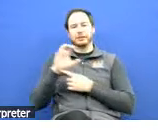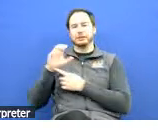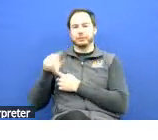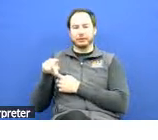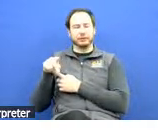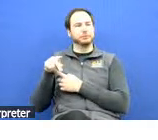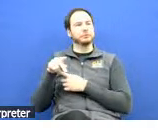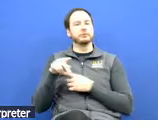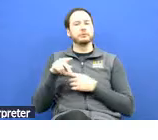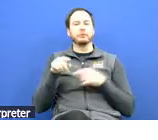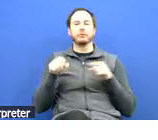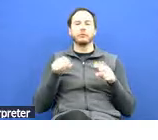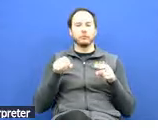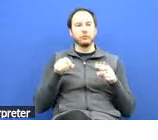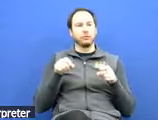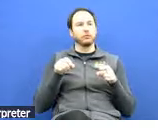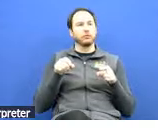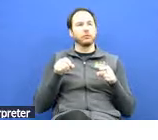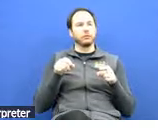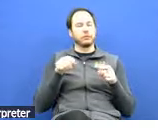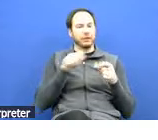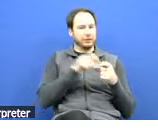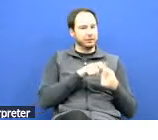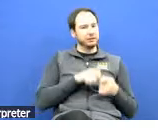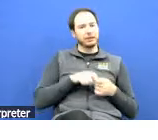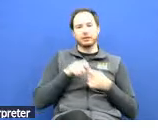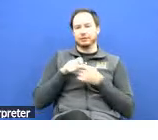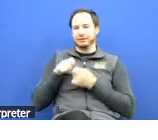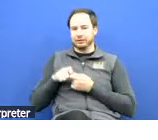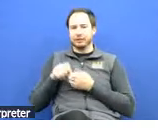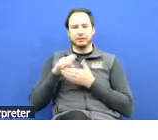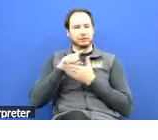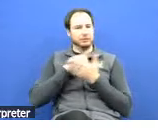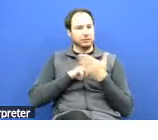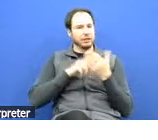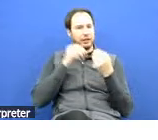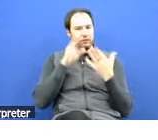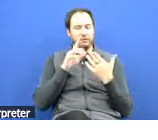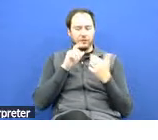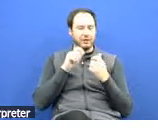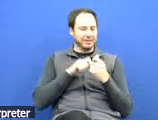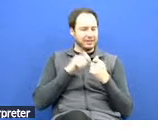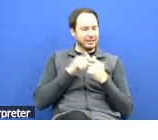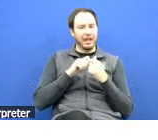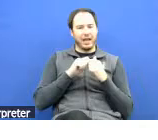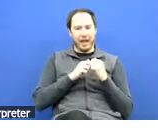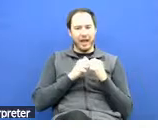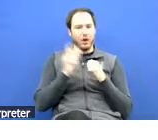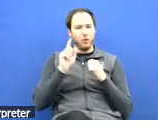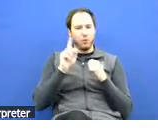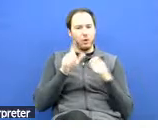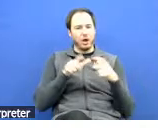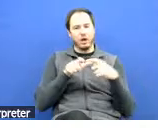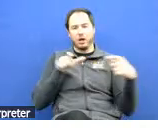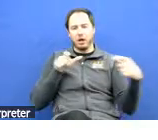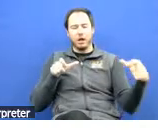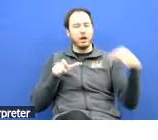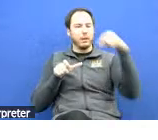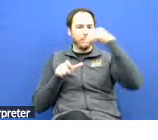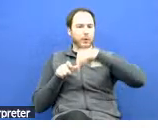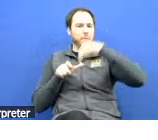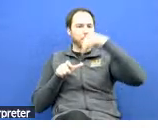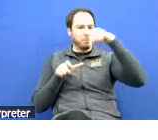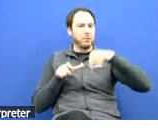And basically that has very detailed design information about exactly where the structures will go, how we're going to access